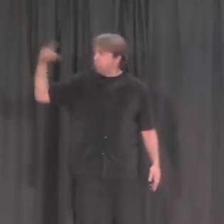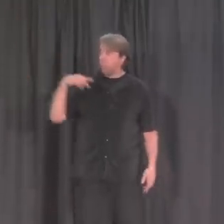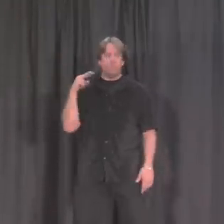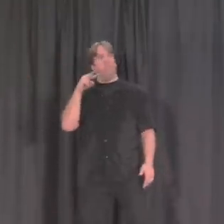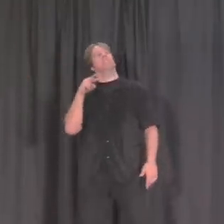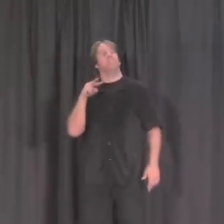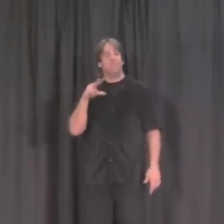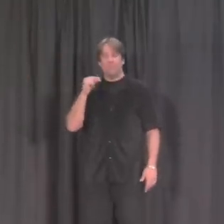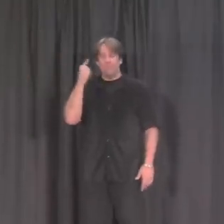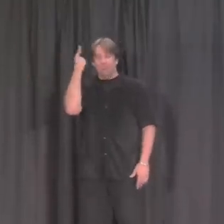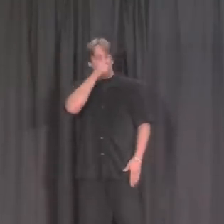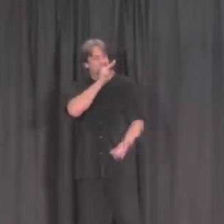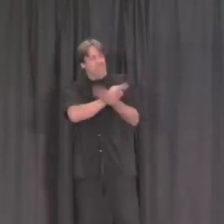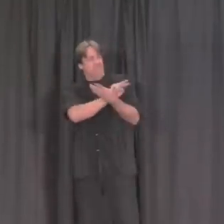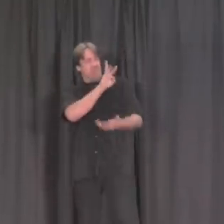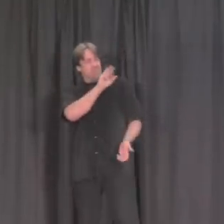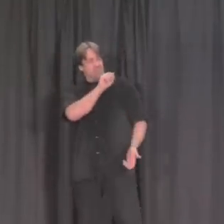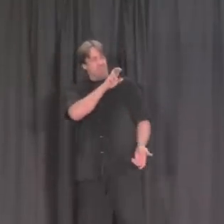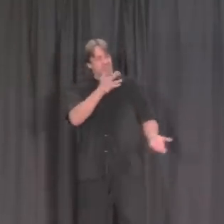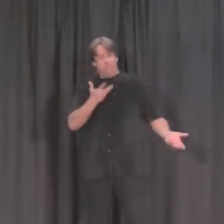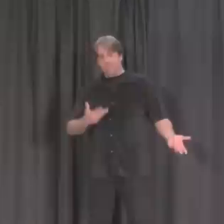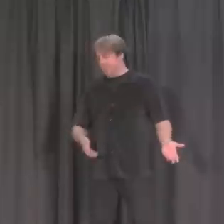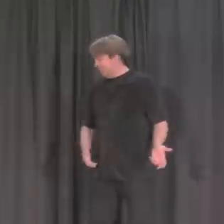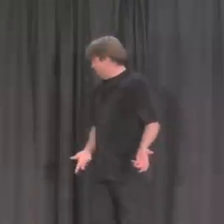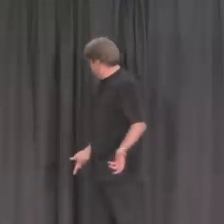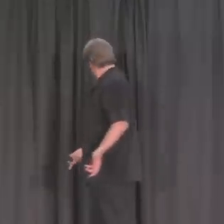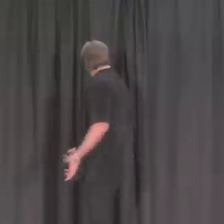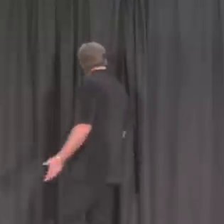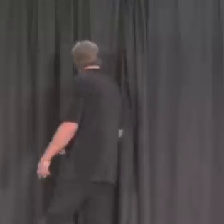here! No wonder you lost the war.